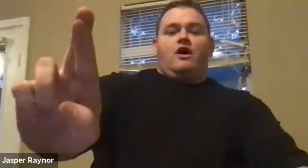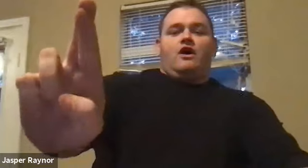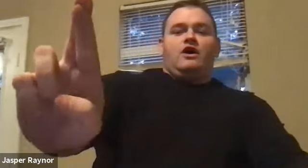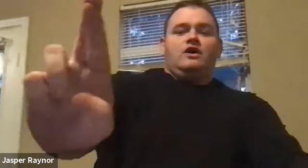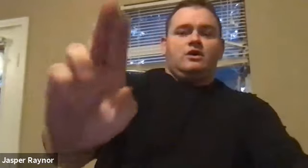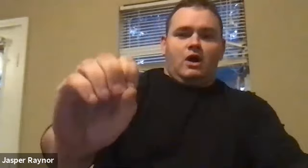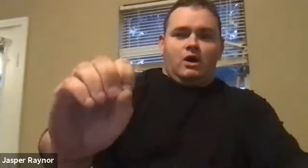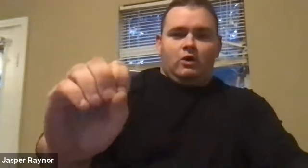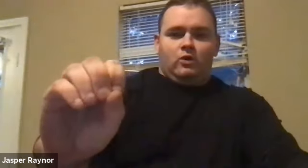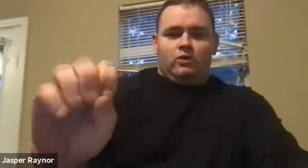FROM.